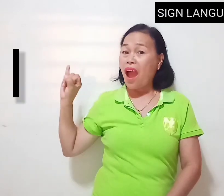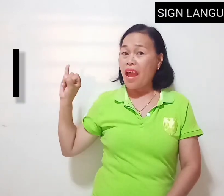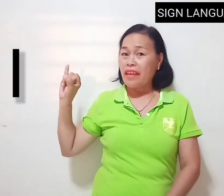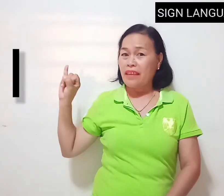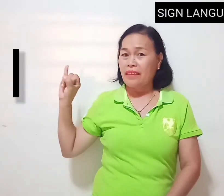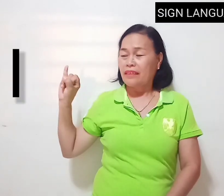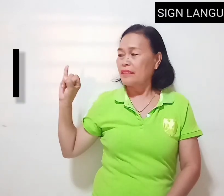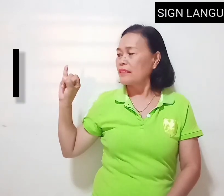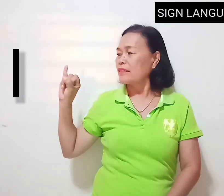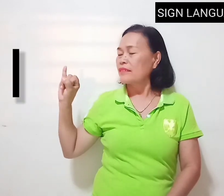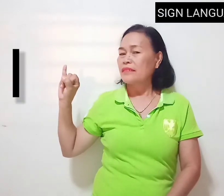I.